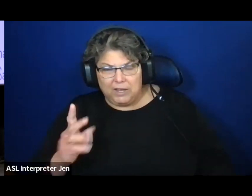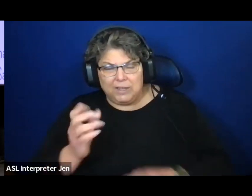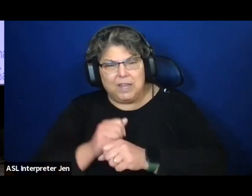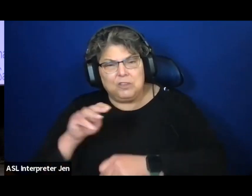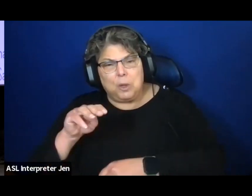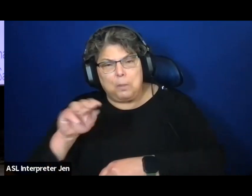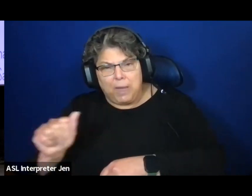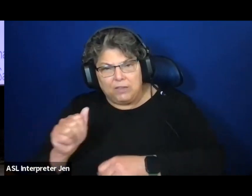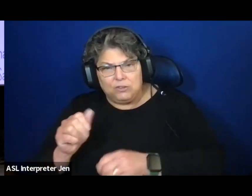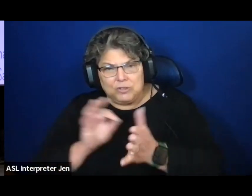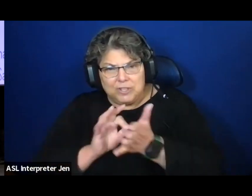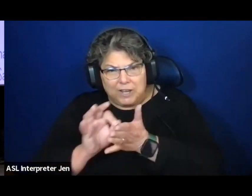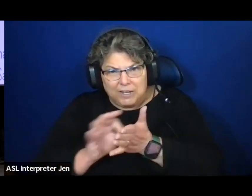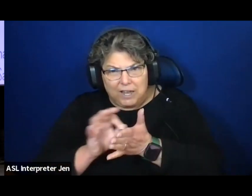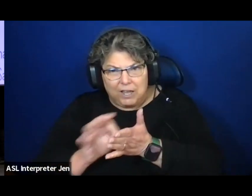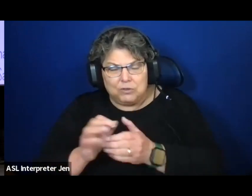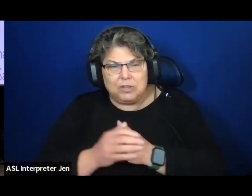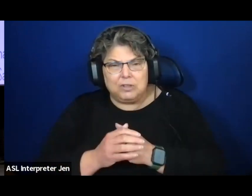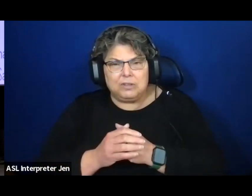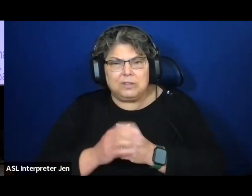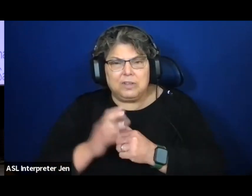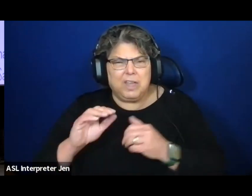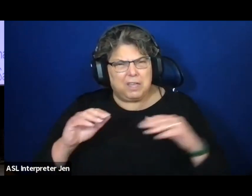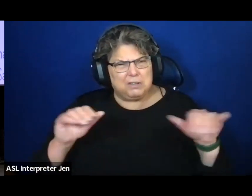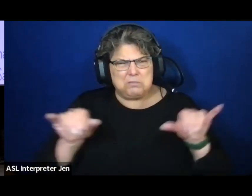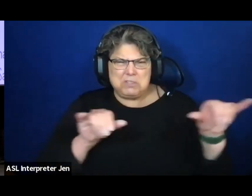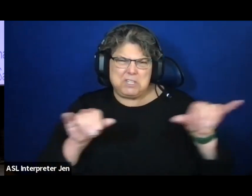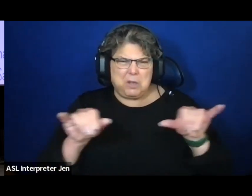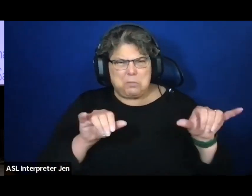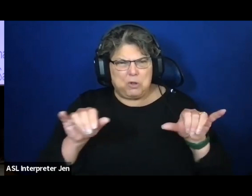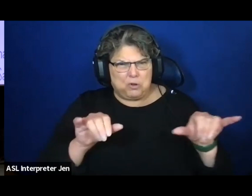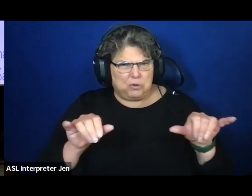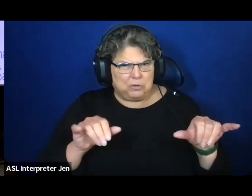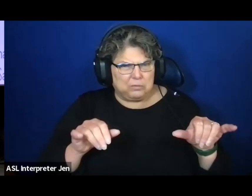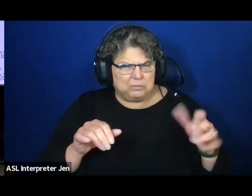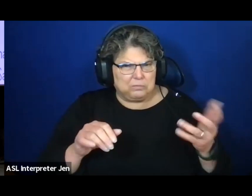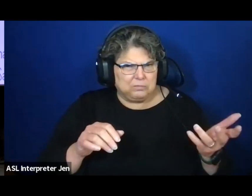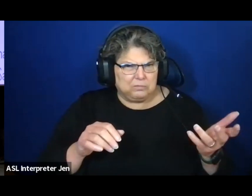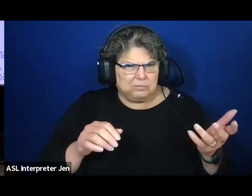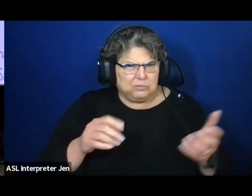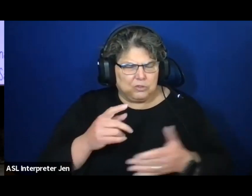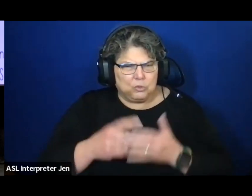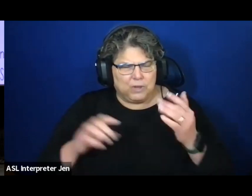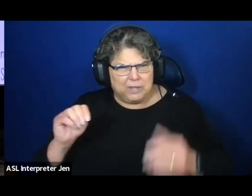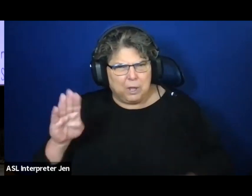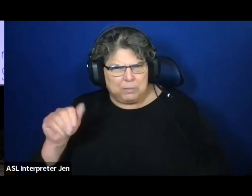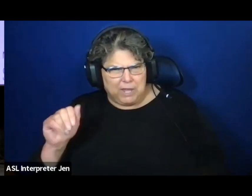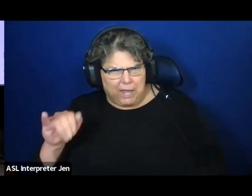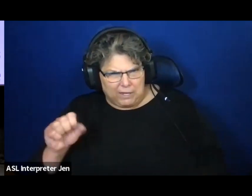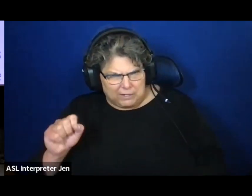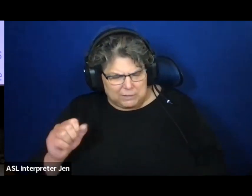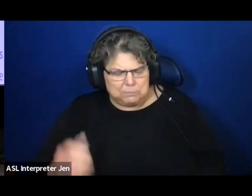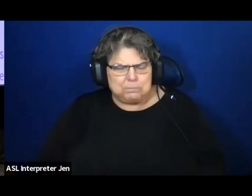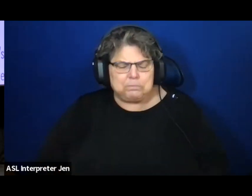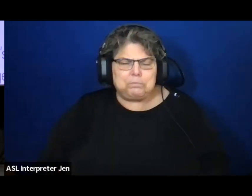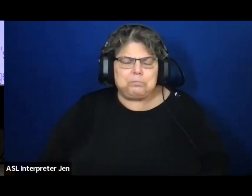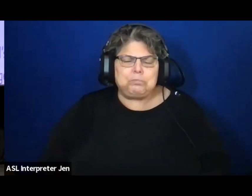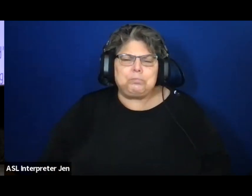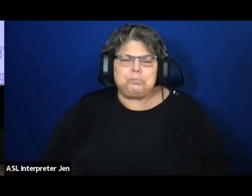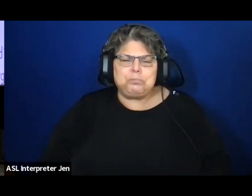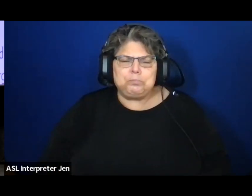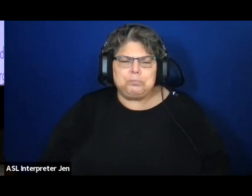accounting and gets the comparable certification as for the CPA, which is the ACCA in the UK, right? All